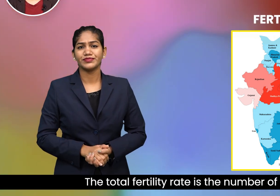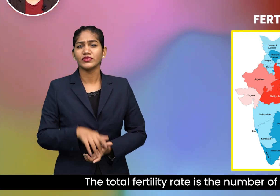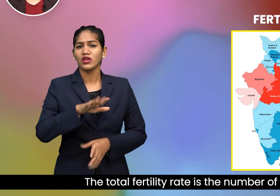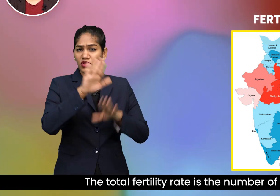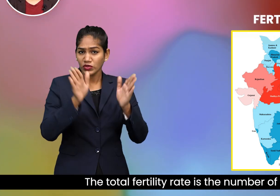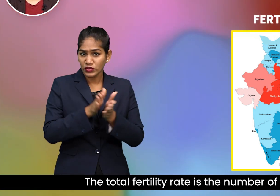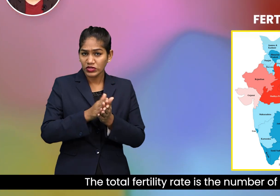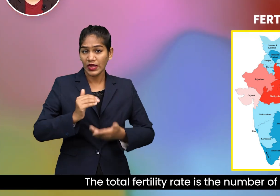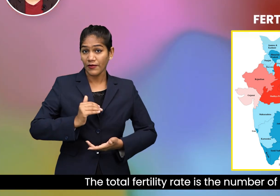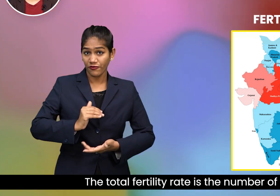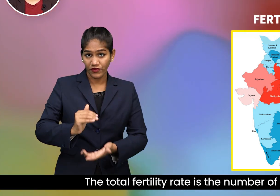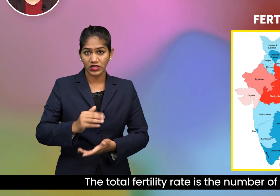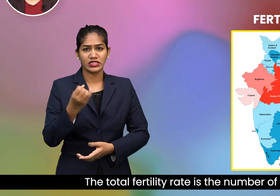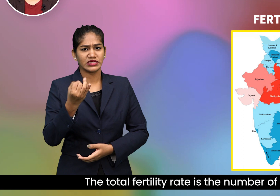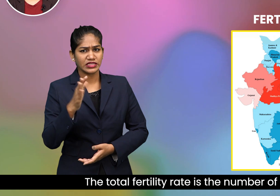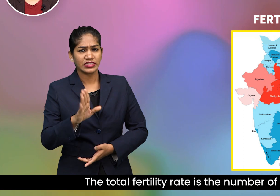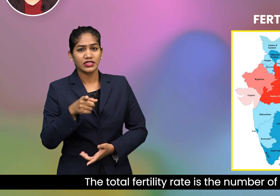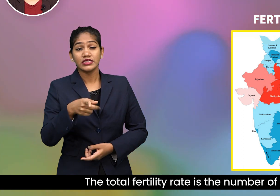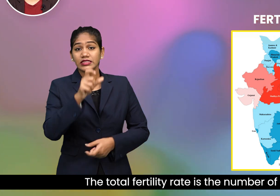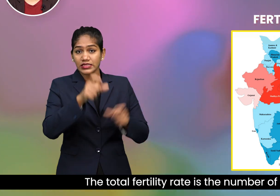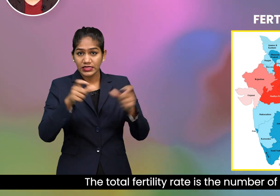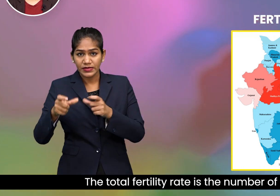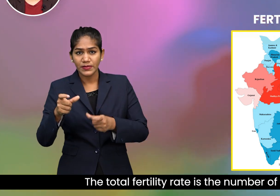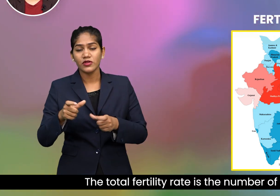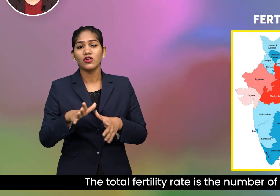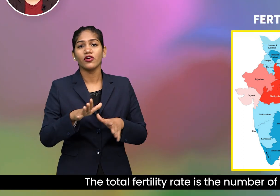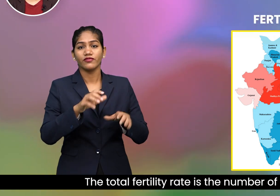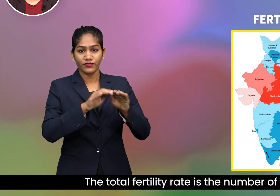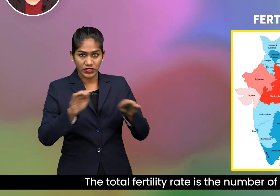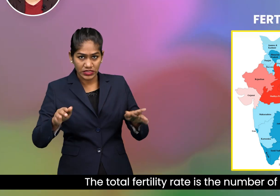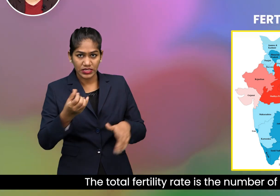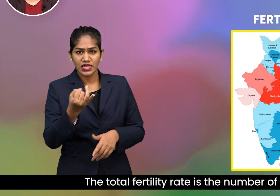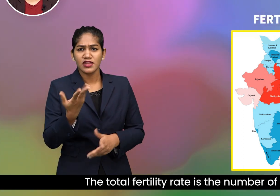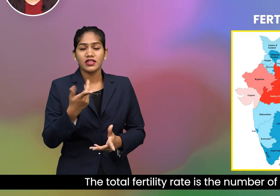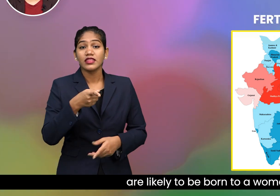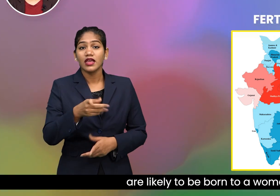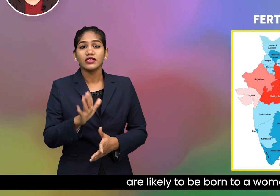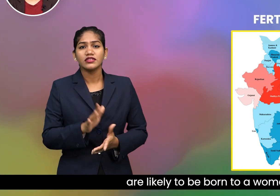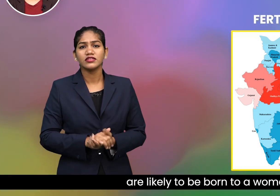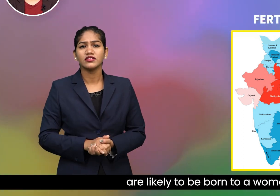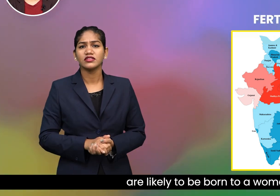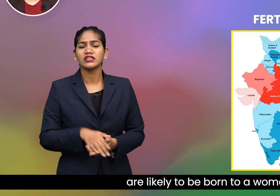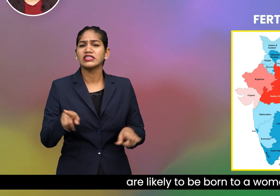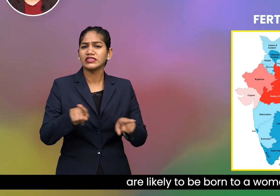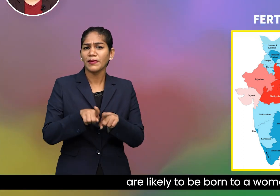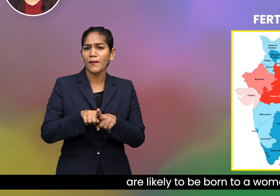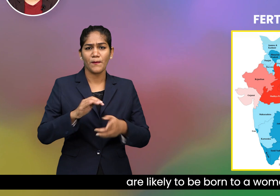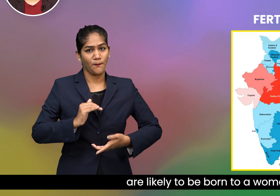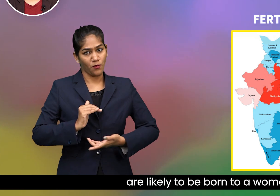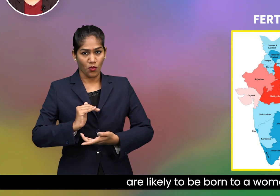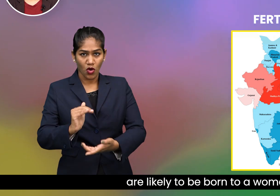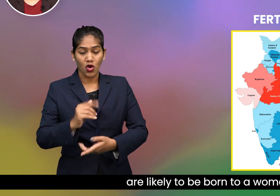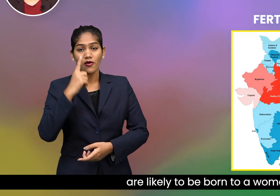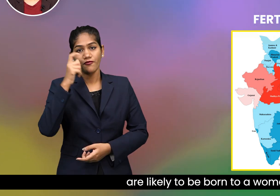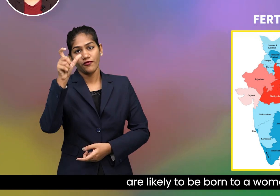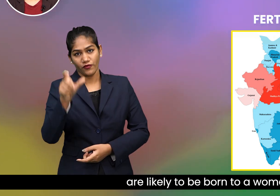The total fertility rate is the number of children that are likely to be born to